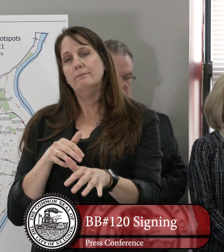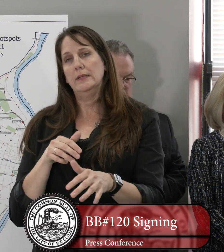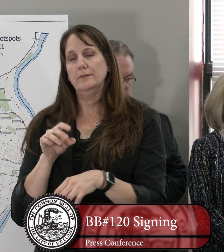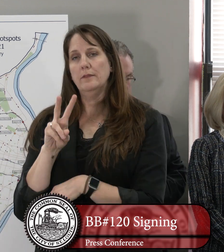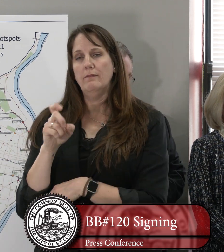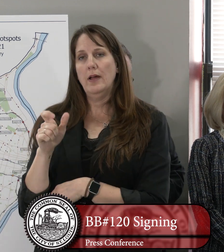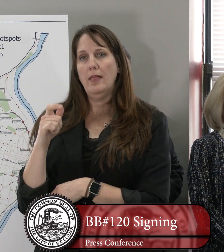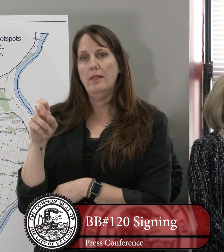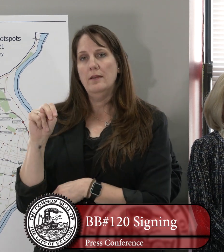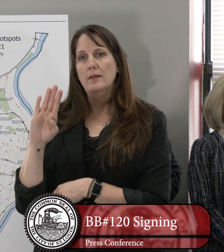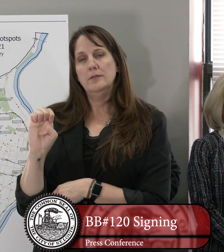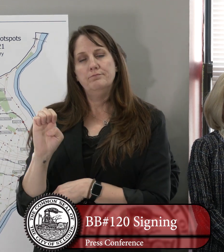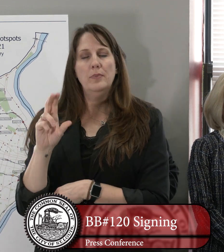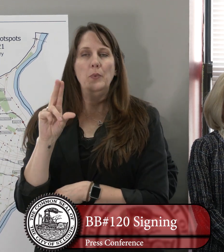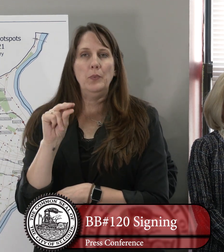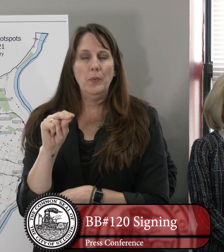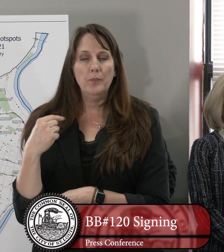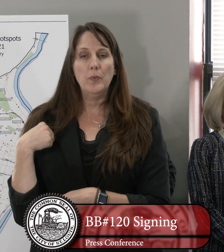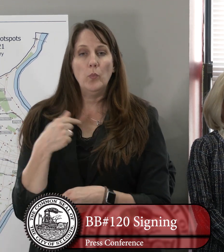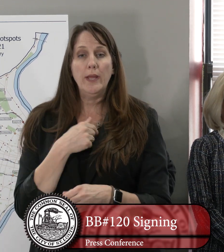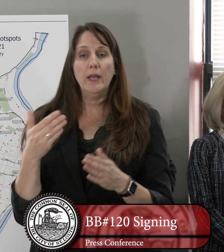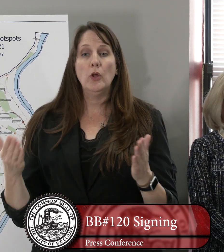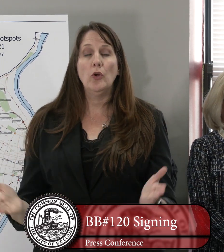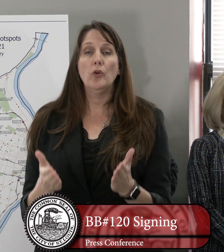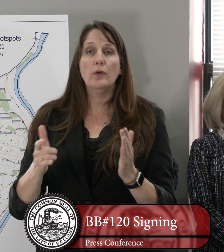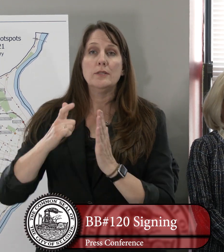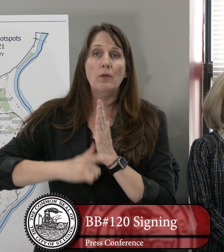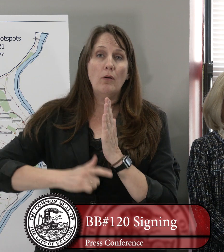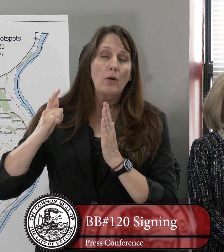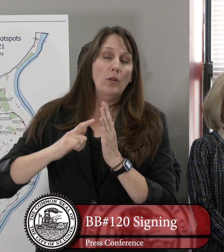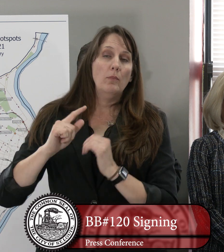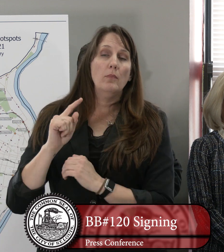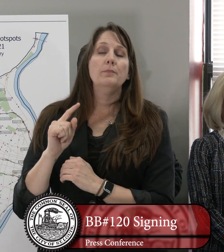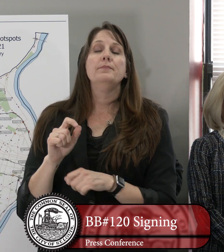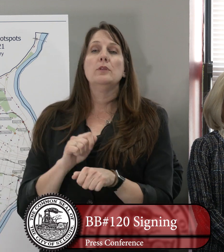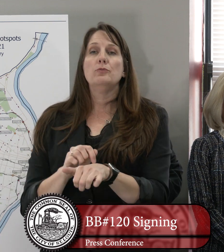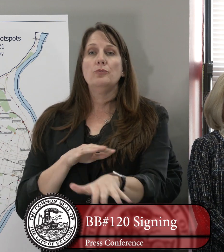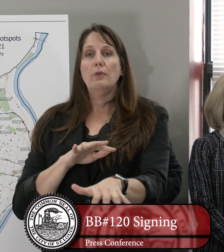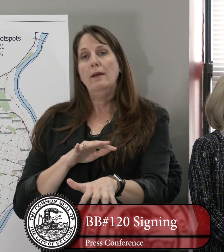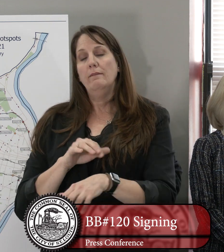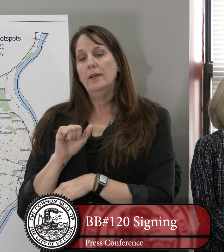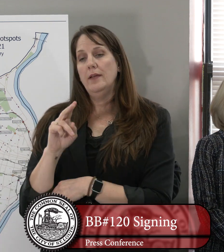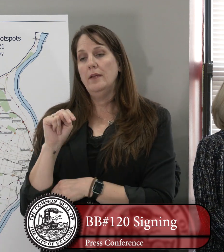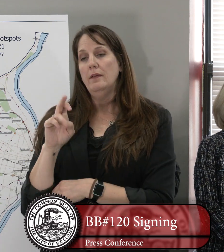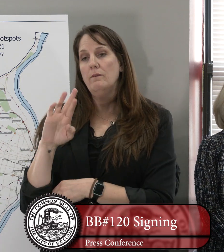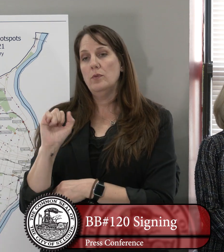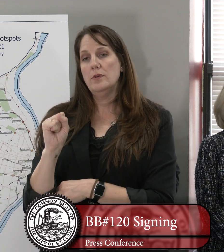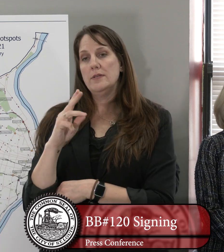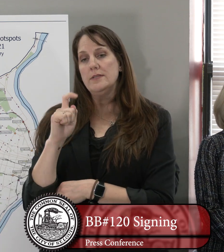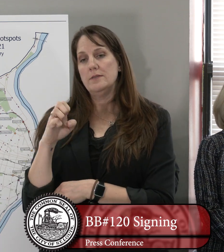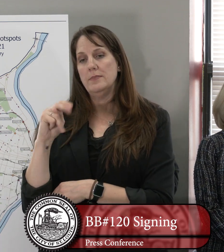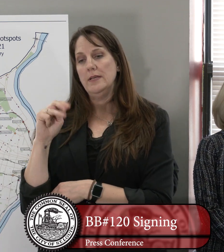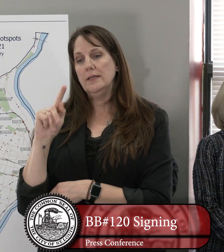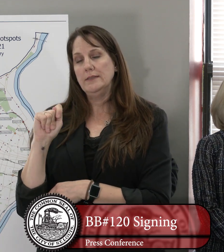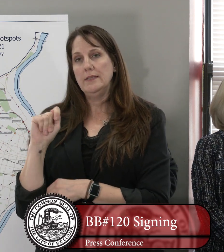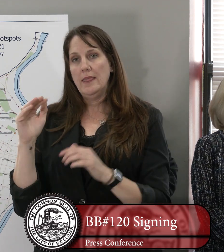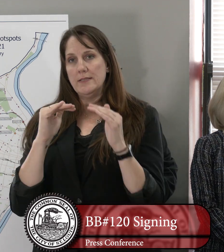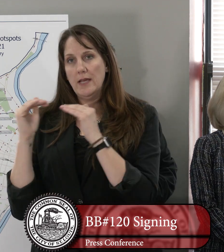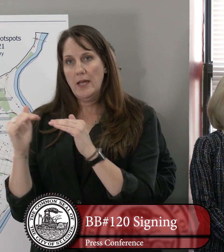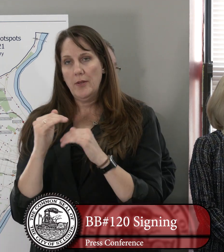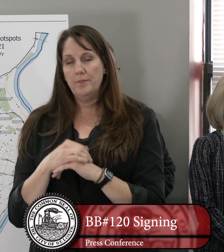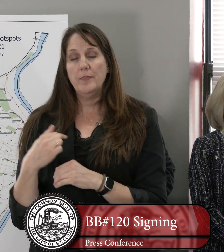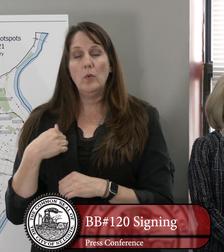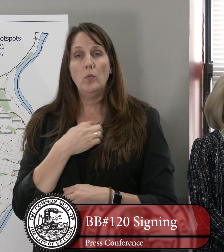We encourage the deployment of automated traffic enforcement that is equitable. We appreciate the mayor taking a